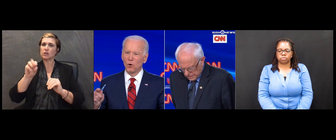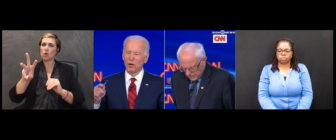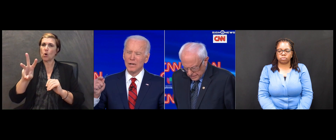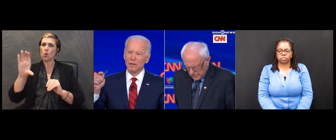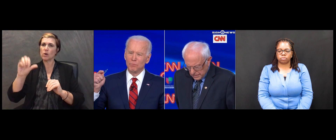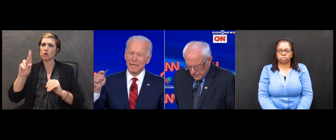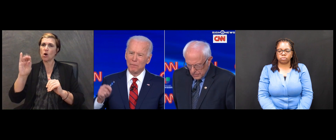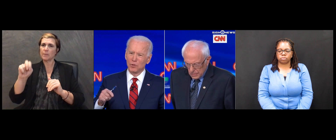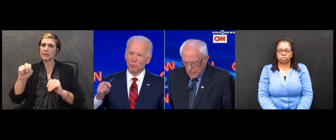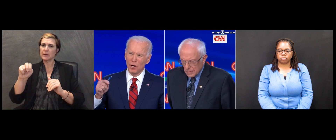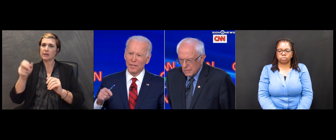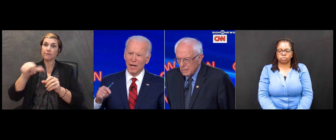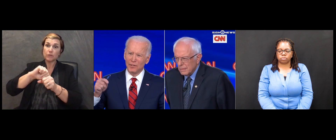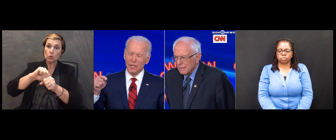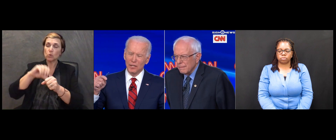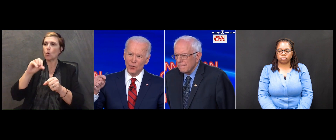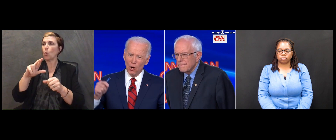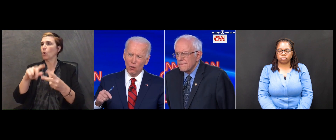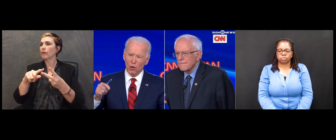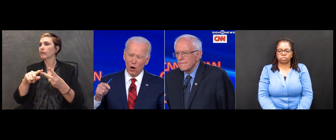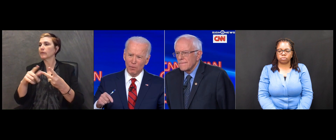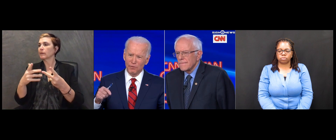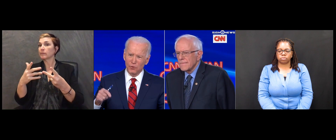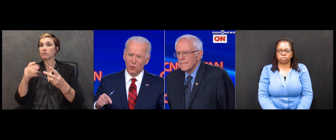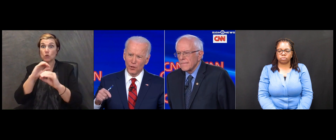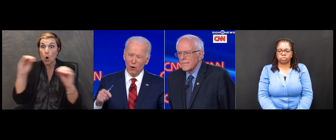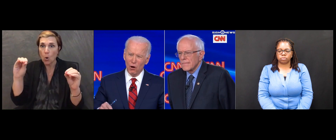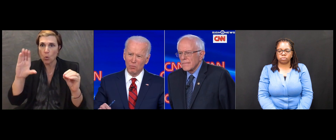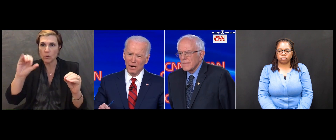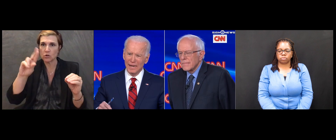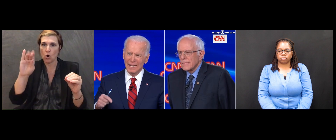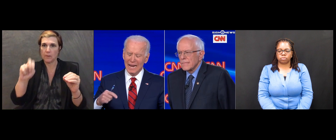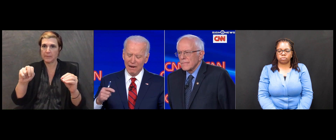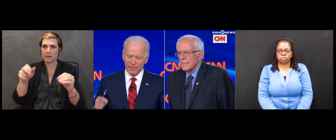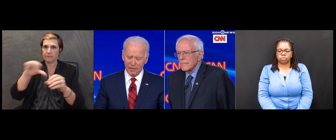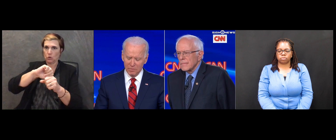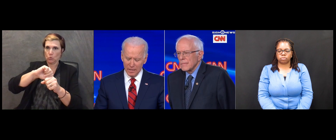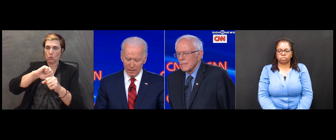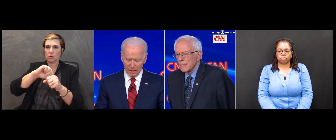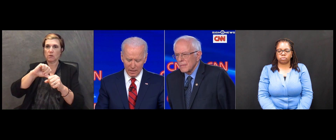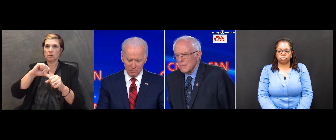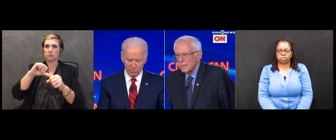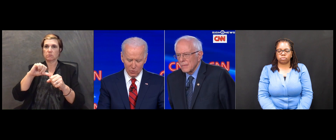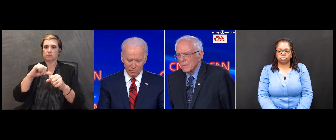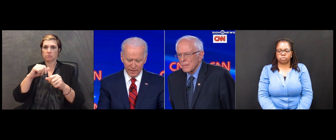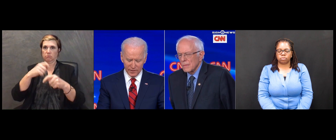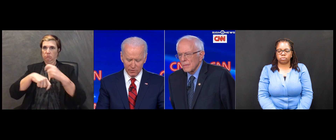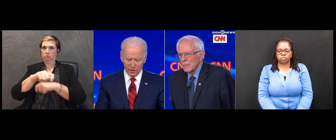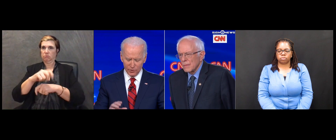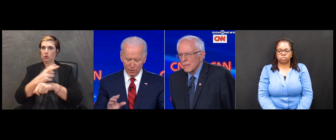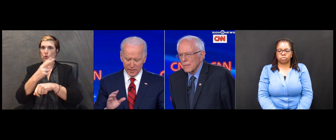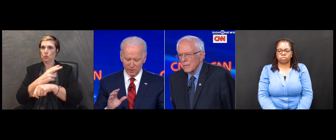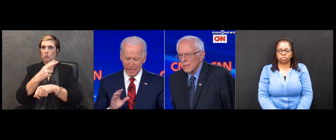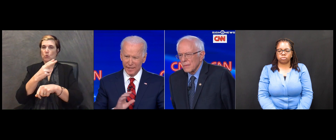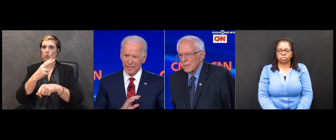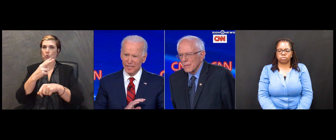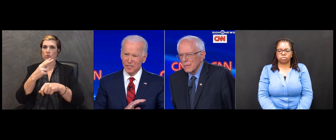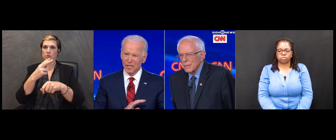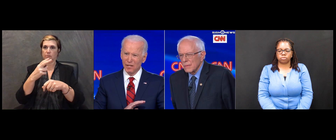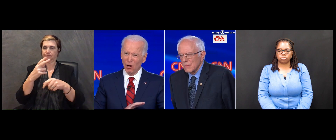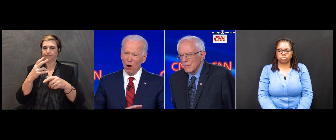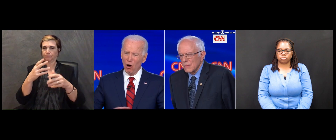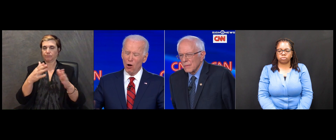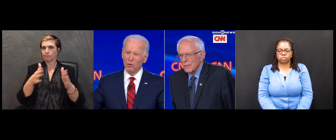and or be able to run on no carbon fuel at all by having them move into a direction that